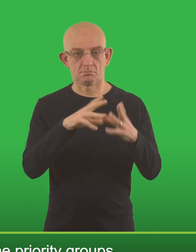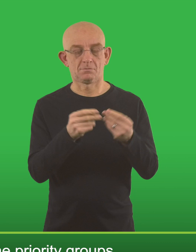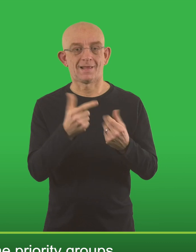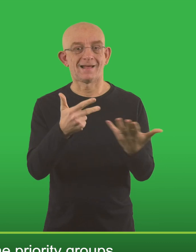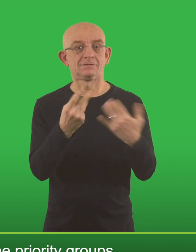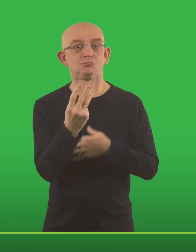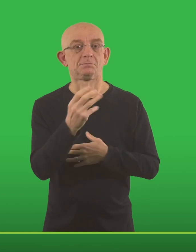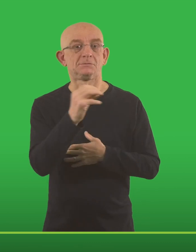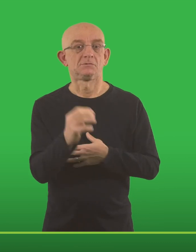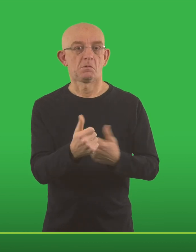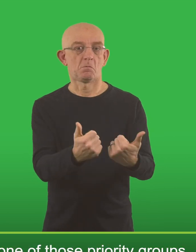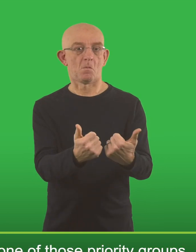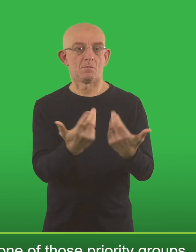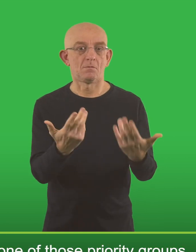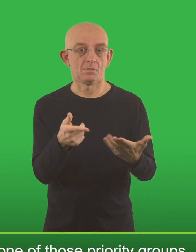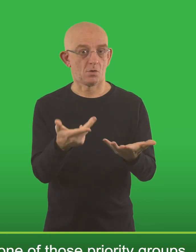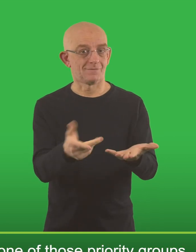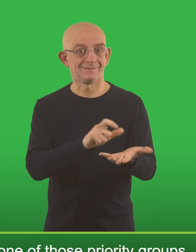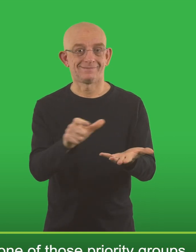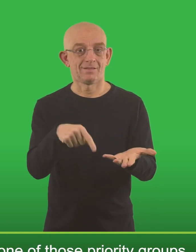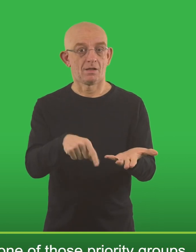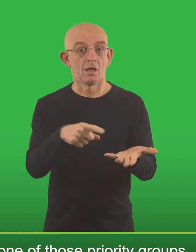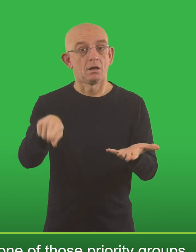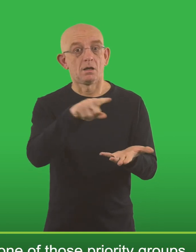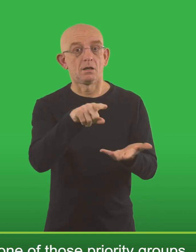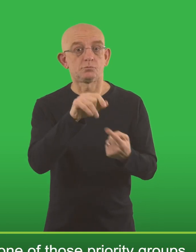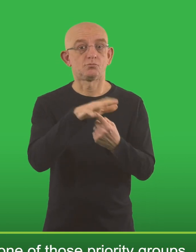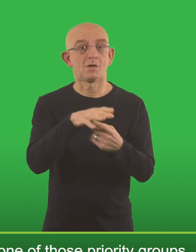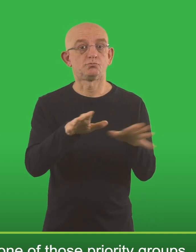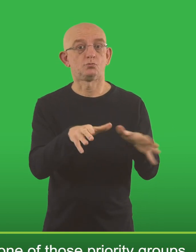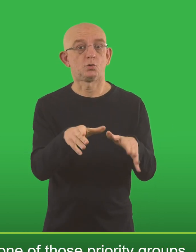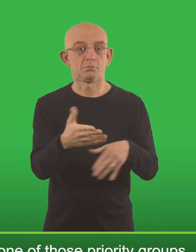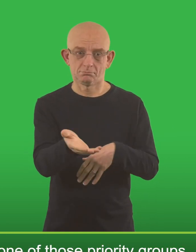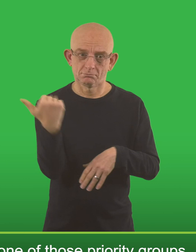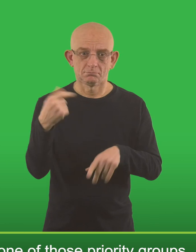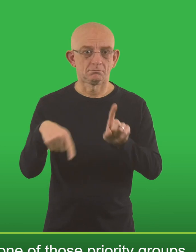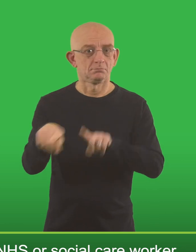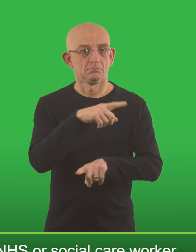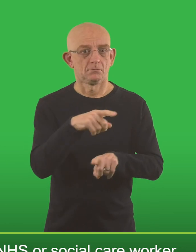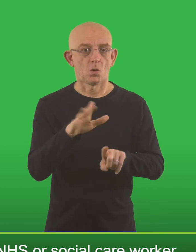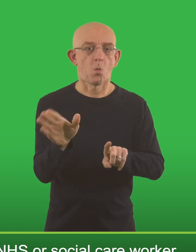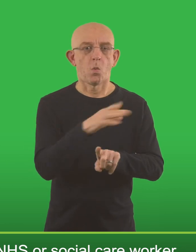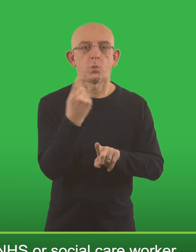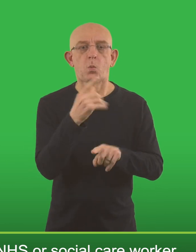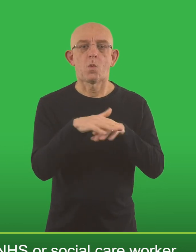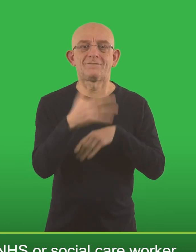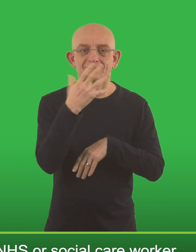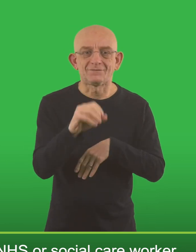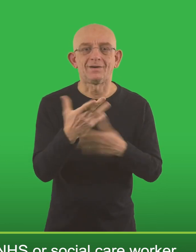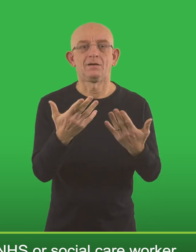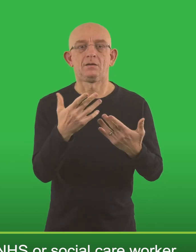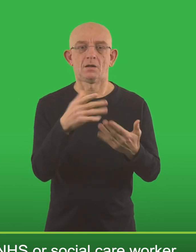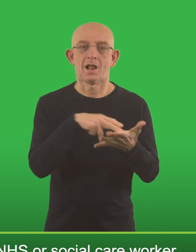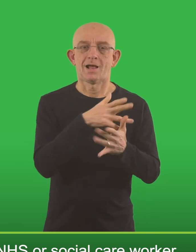That's astounding. That offer remains on the table. So if you're in one of those priority groups, i.e. all